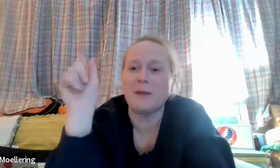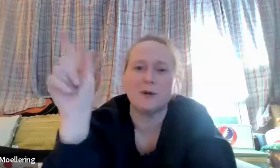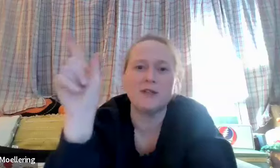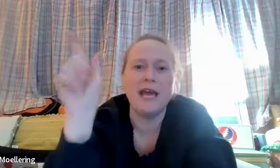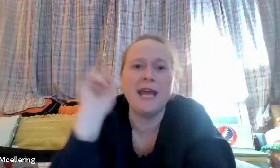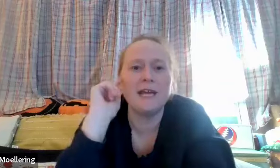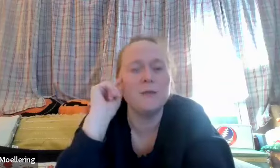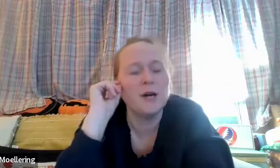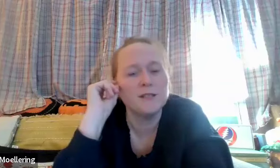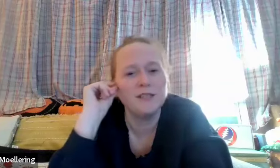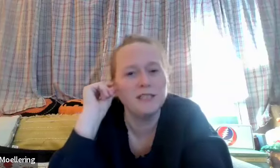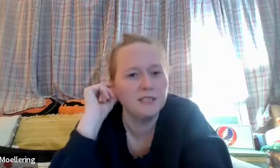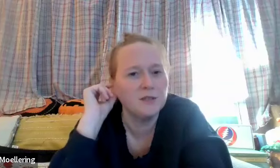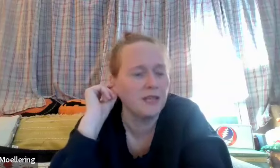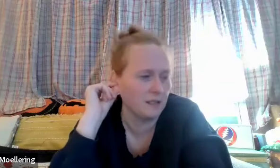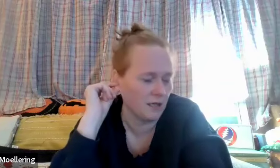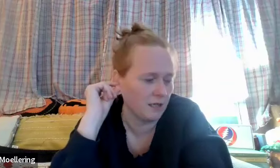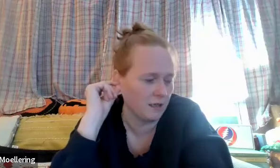happy birthday, and we also need to do things like